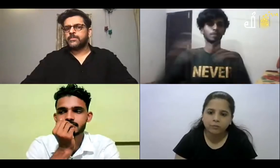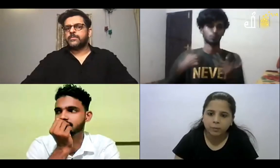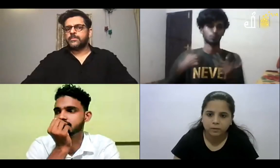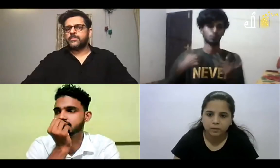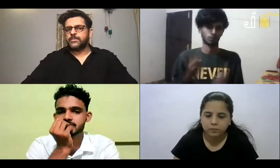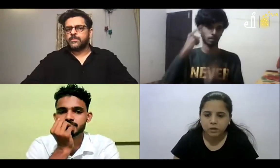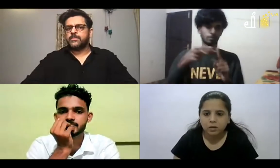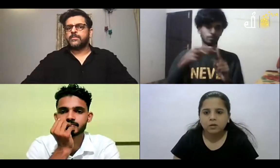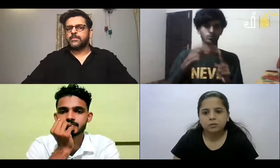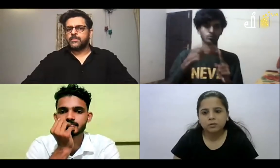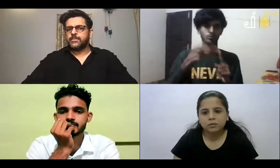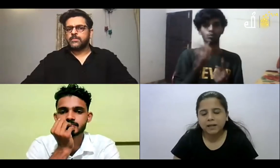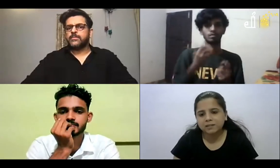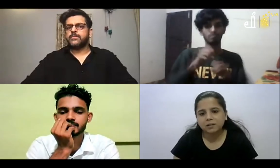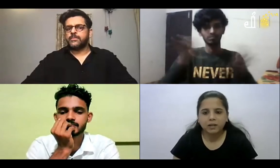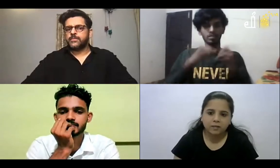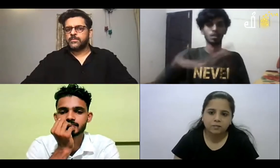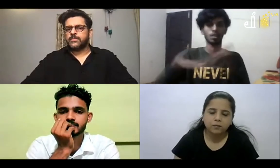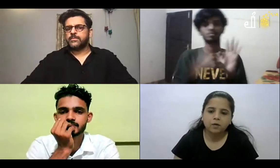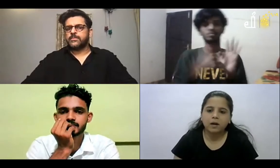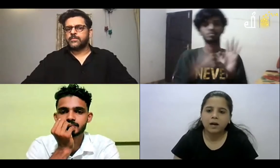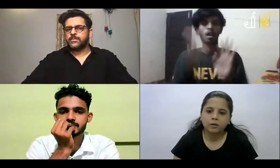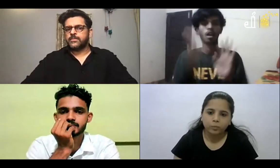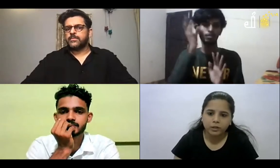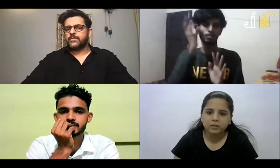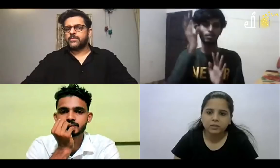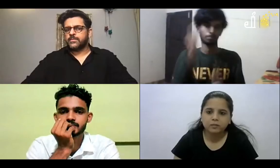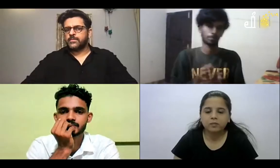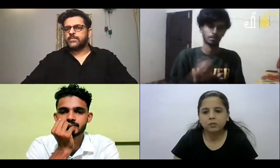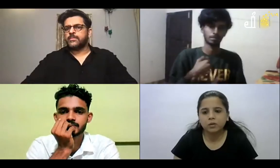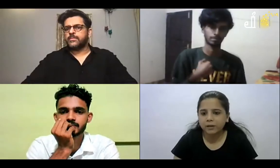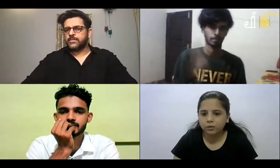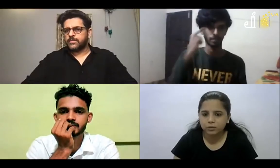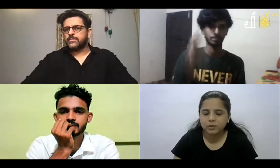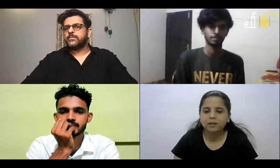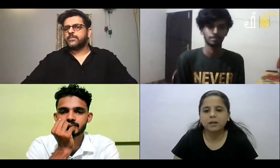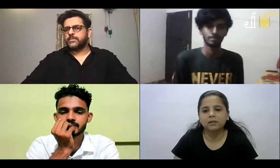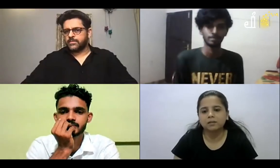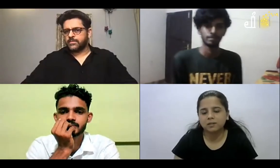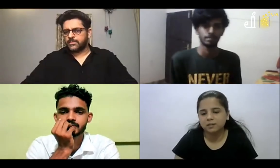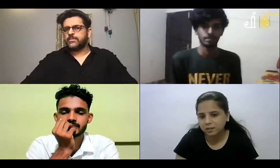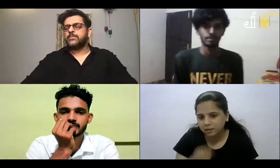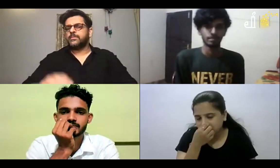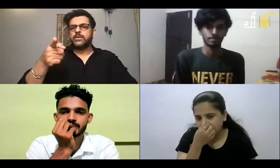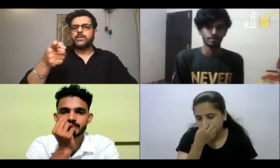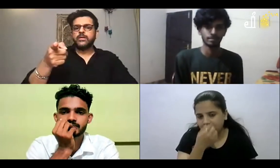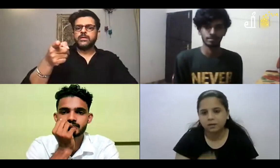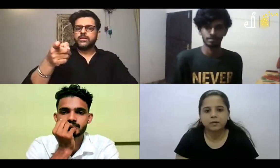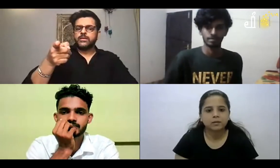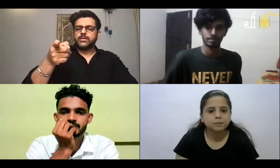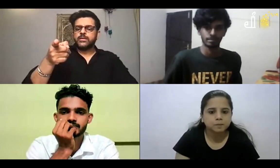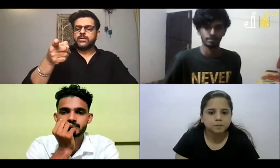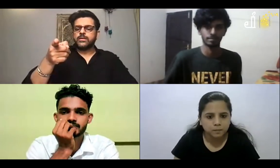deaf. So that's the aim for our community. We would like to use that, and this is the reason I made that